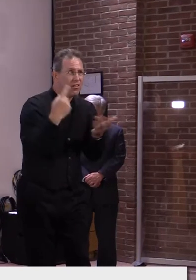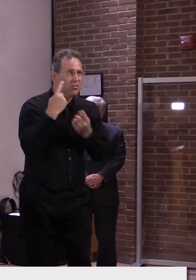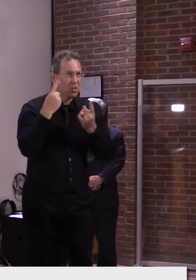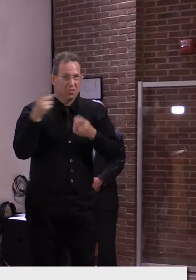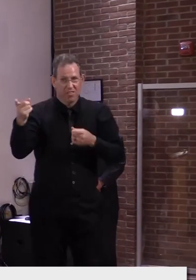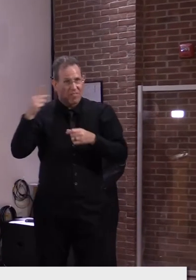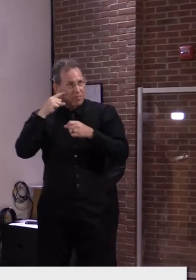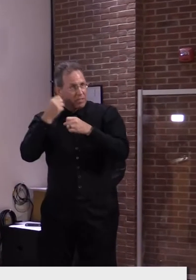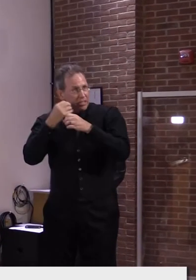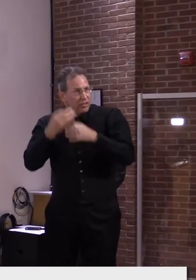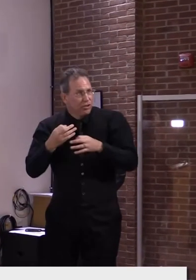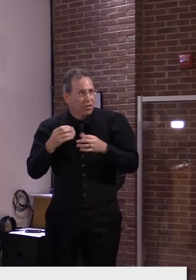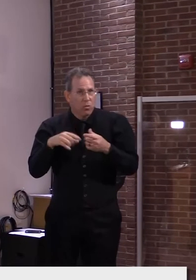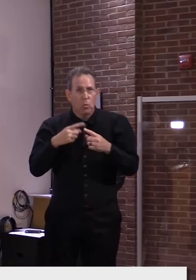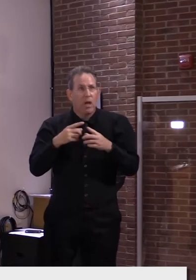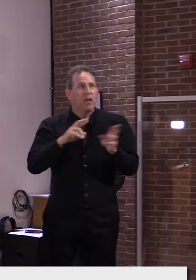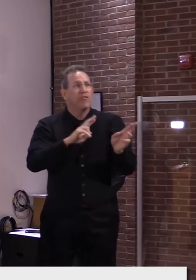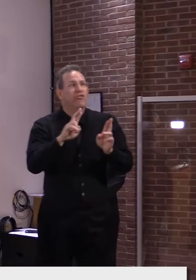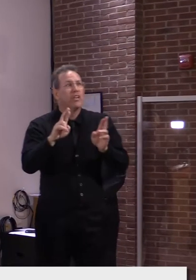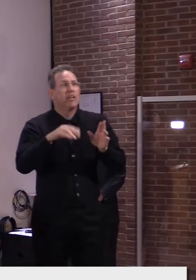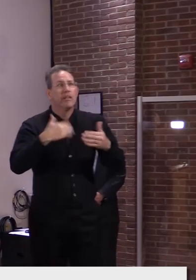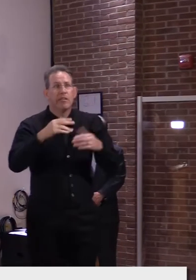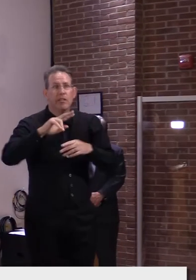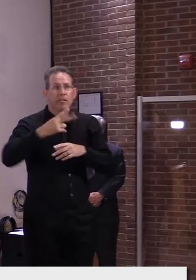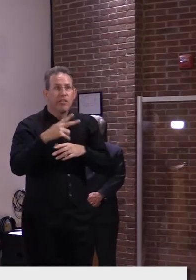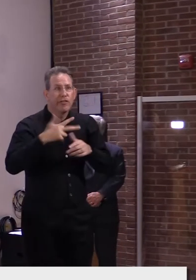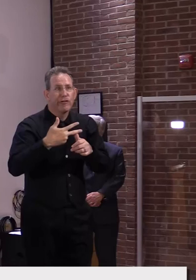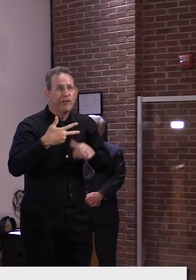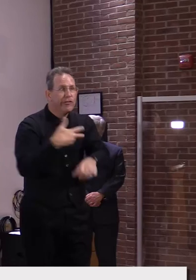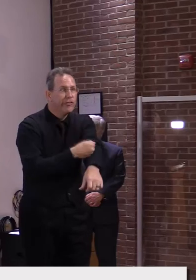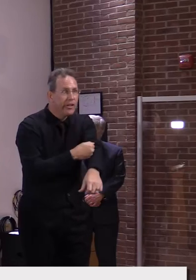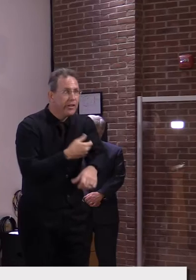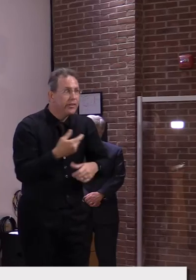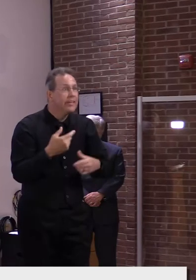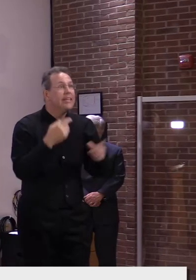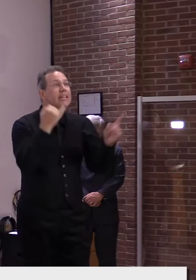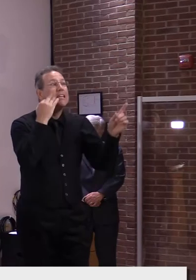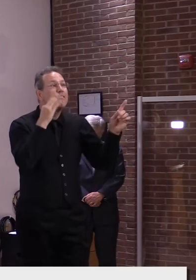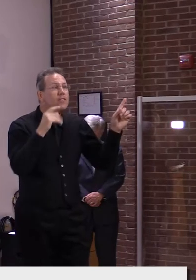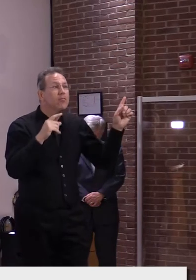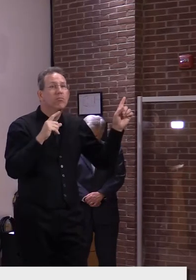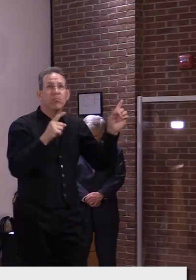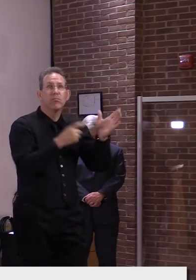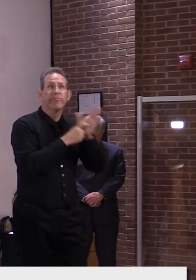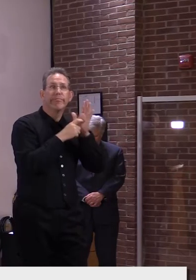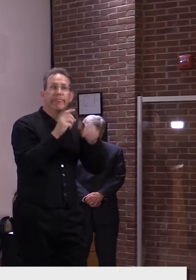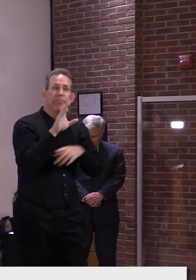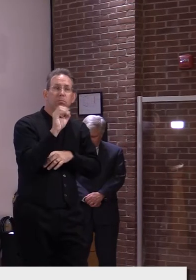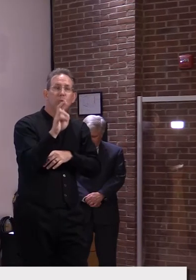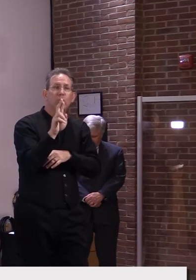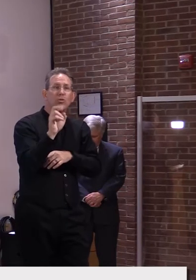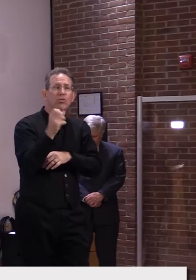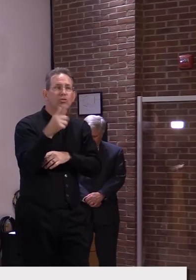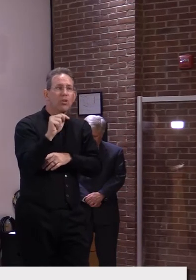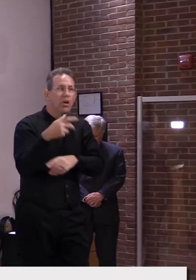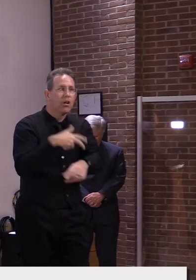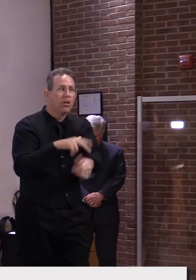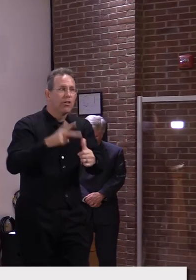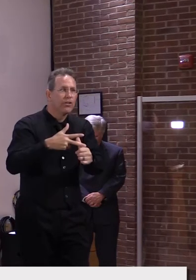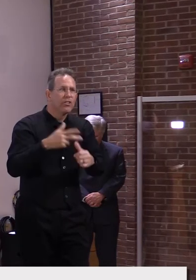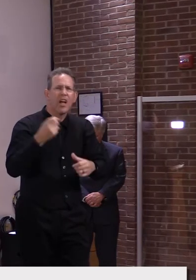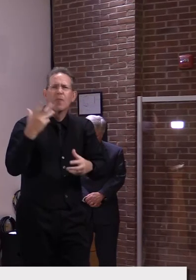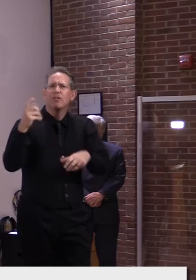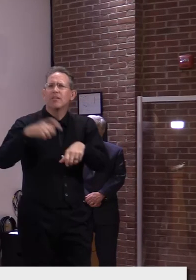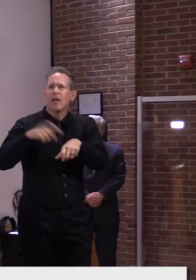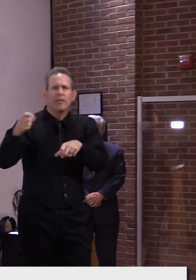process, if there is a booster shot that would be necessary, how quick does it take to develop it and get it